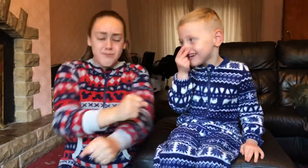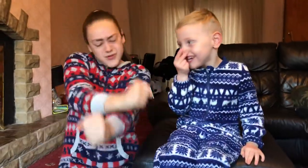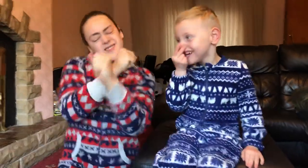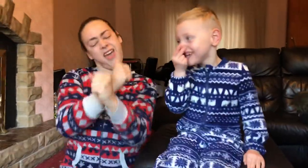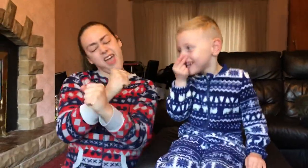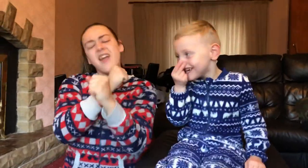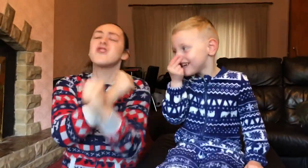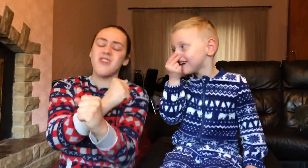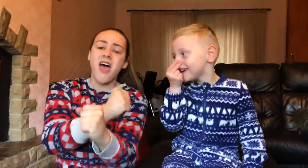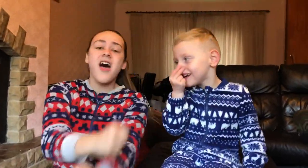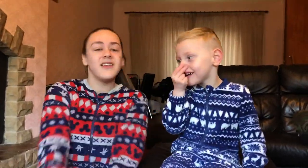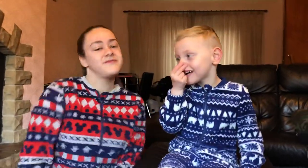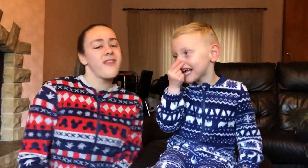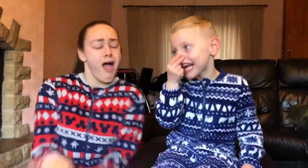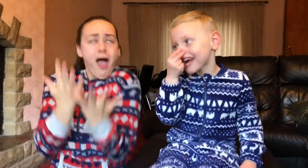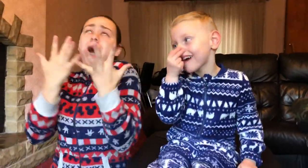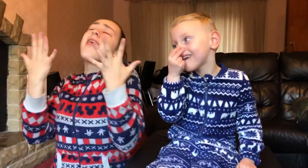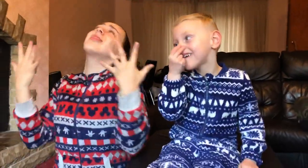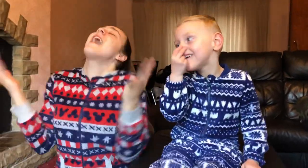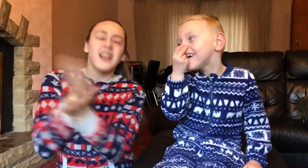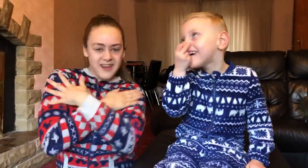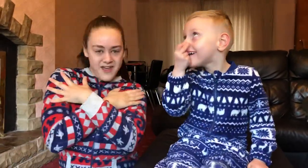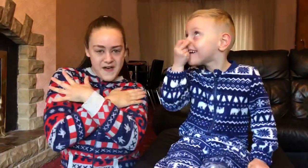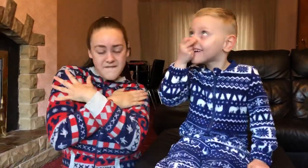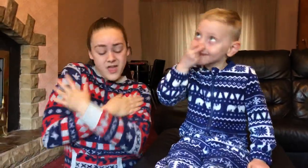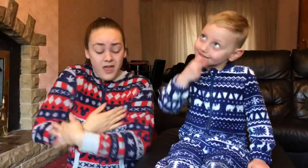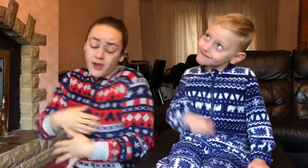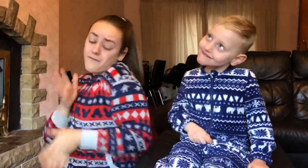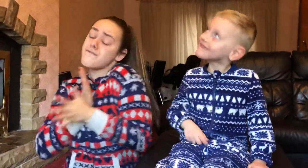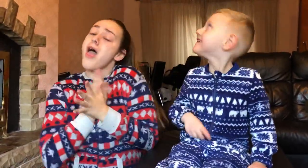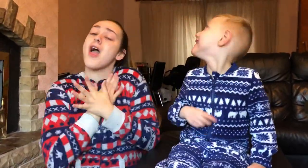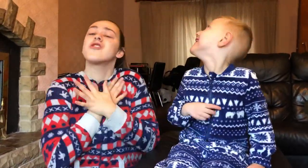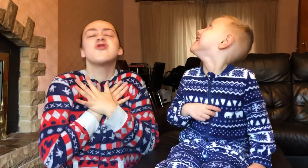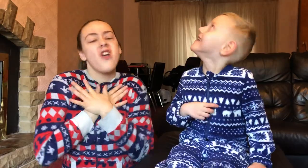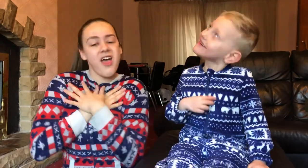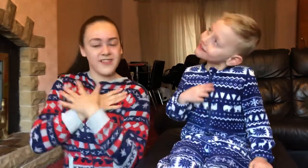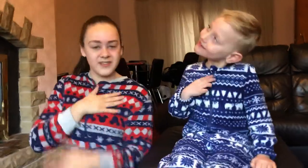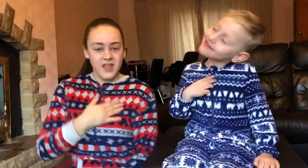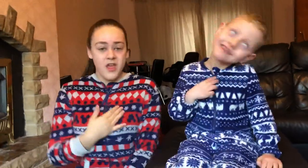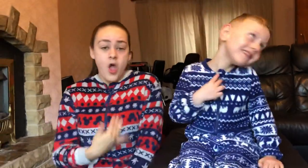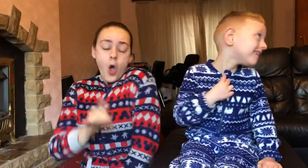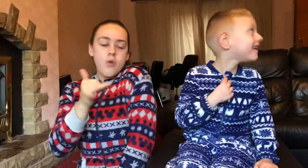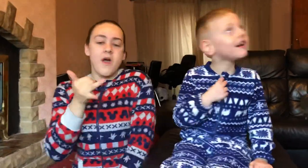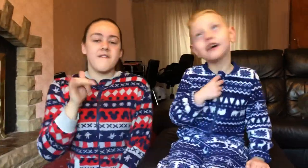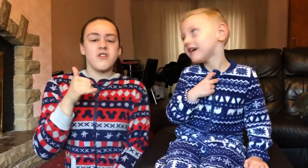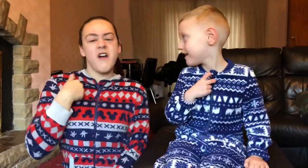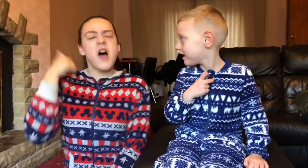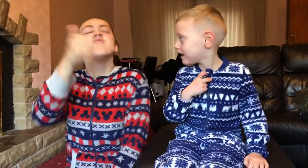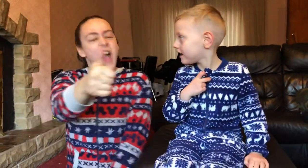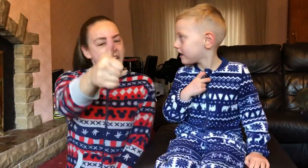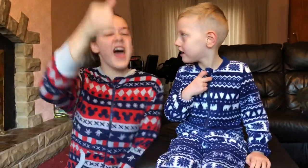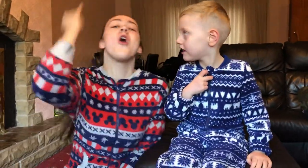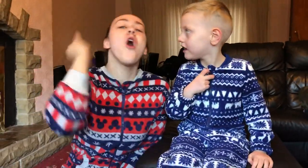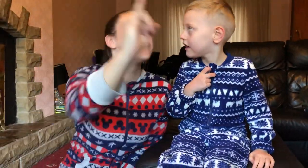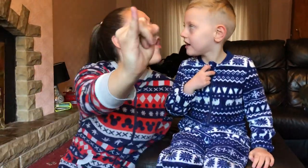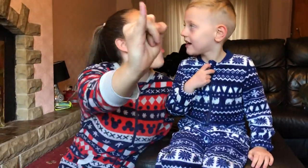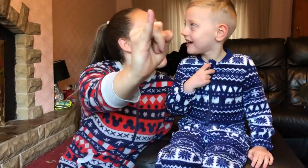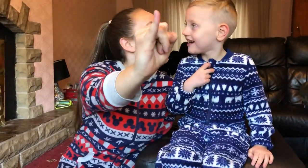protection A lot of love and affection Whether I'm right or wrong